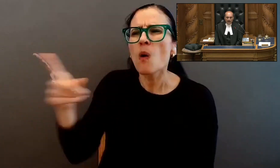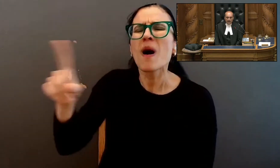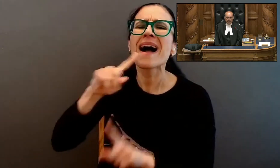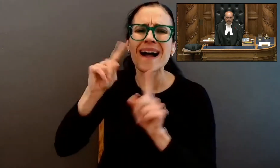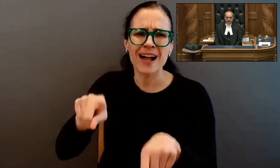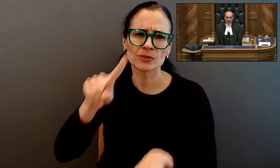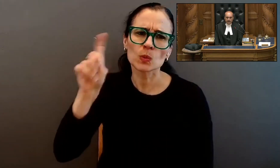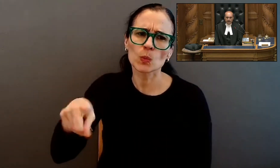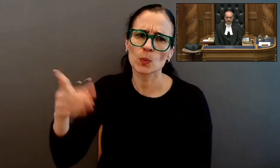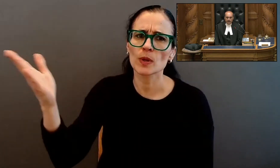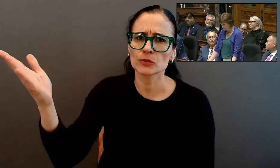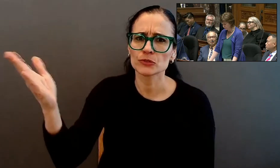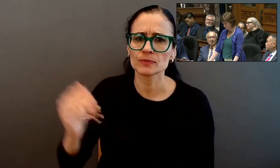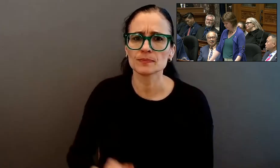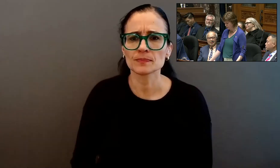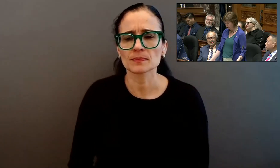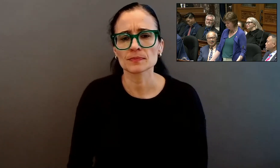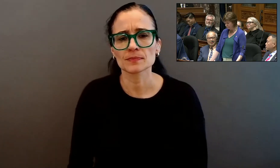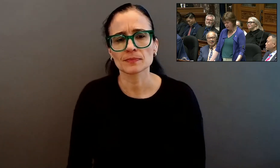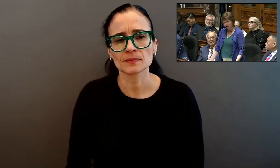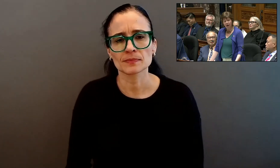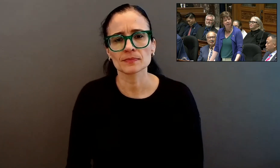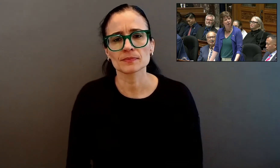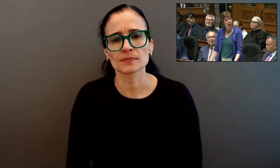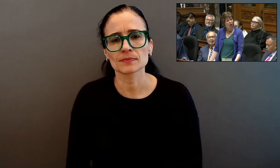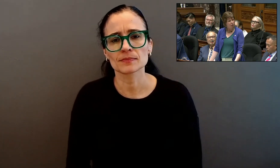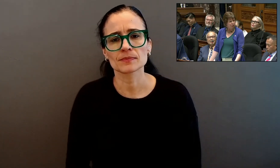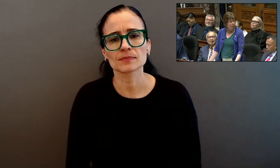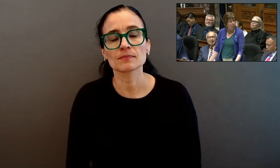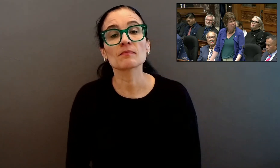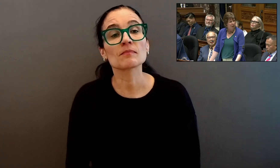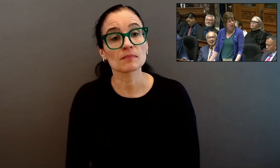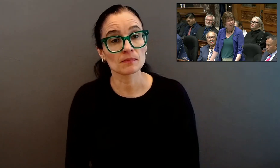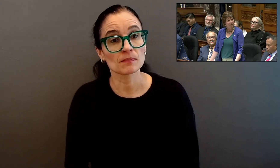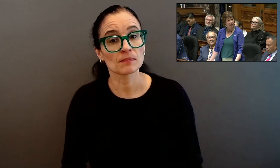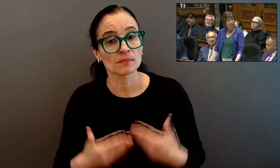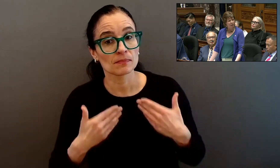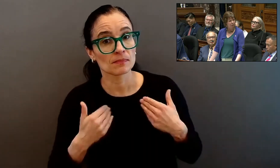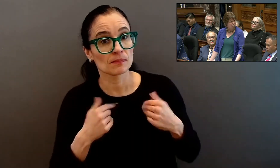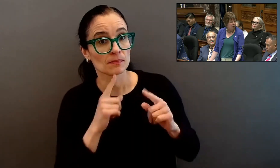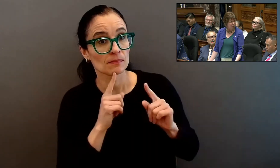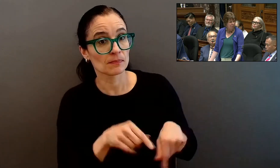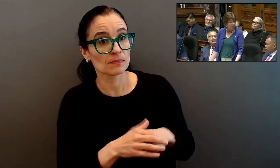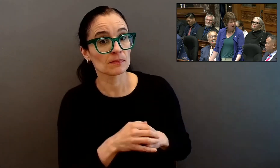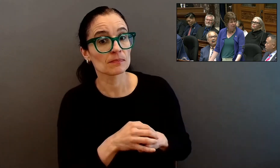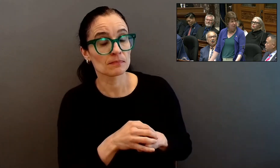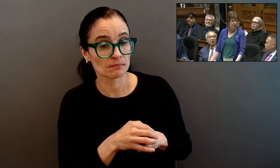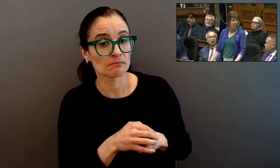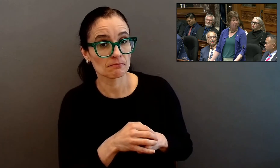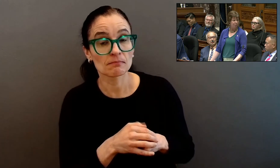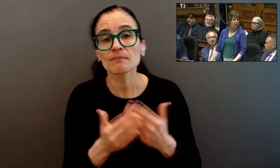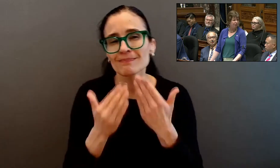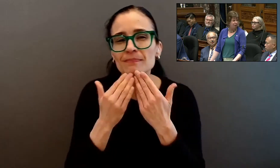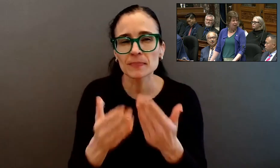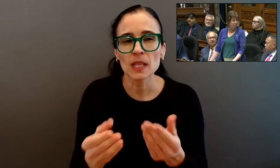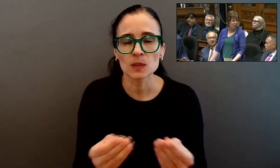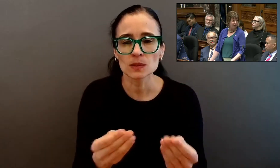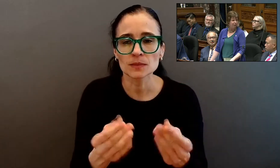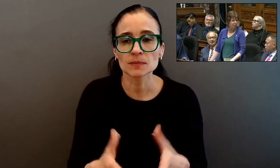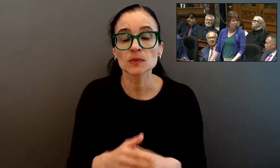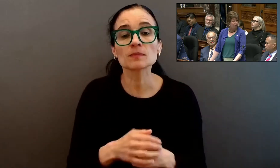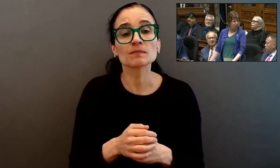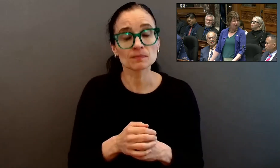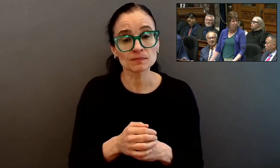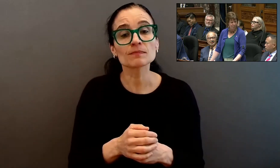Minister. Thank you, Mr. Speaker. Also, as another way to invest in community safety